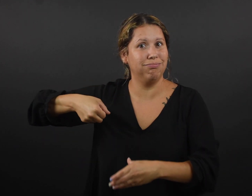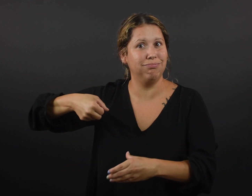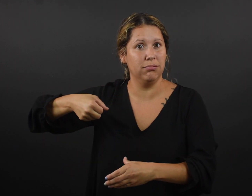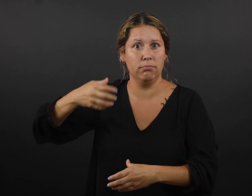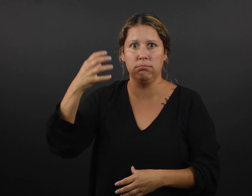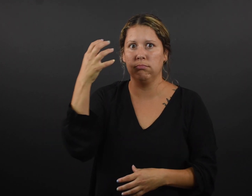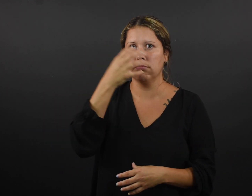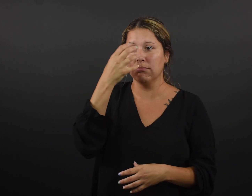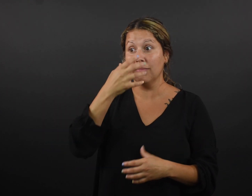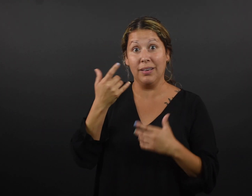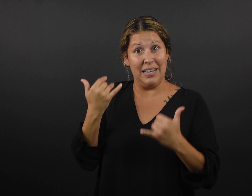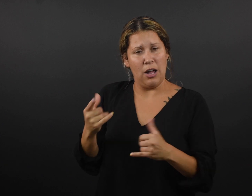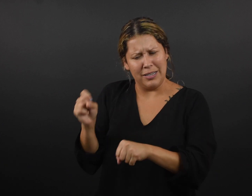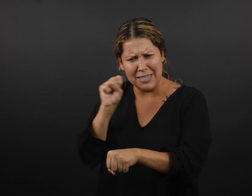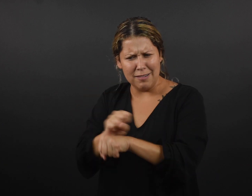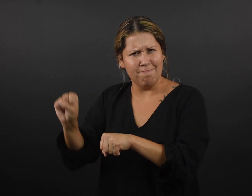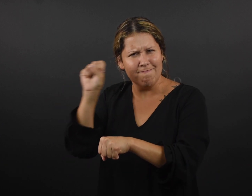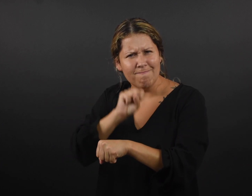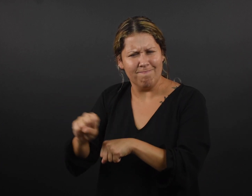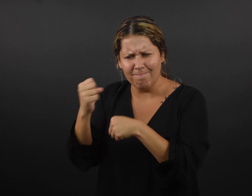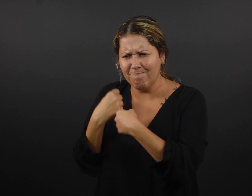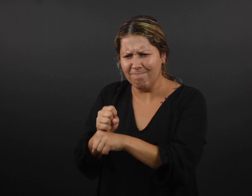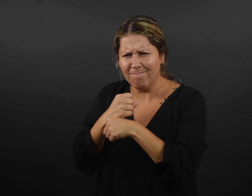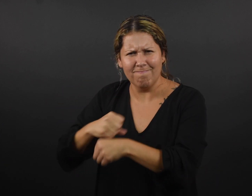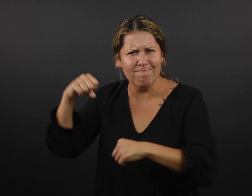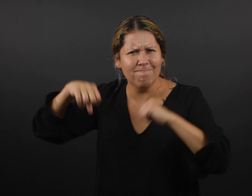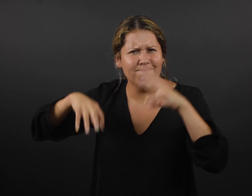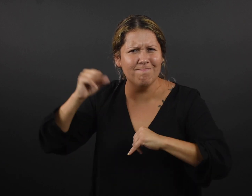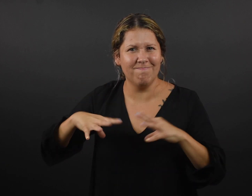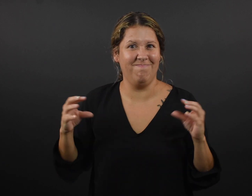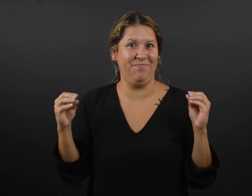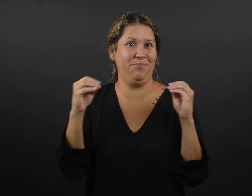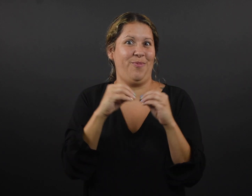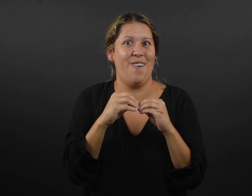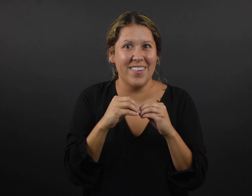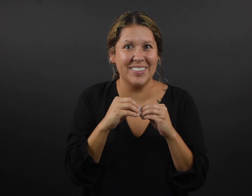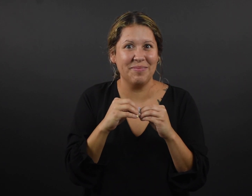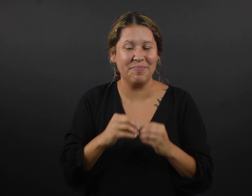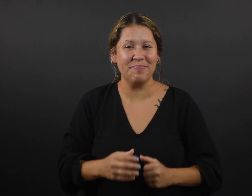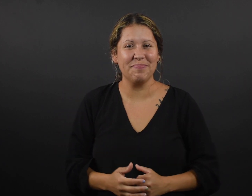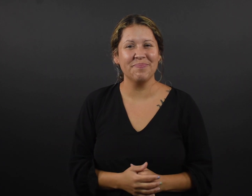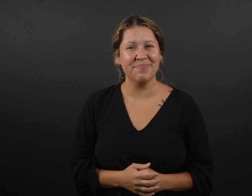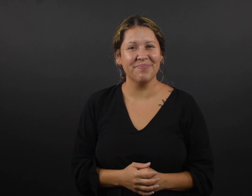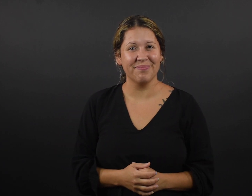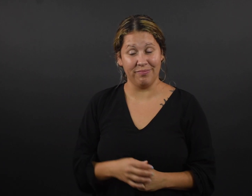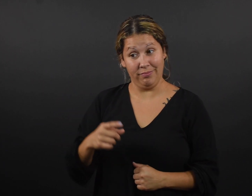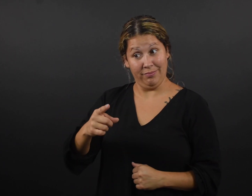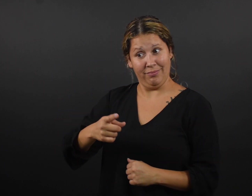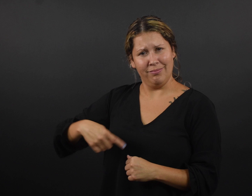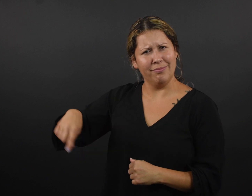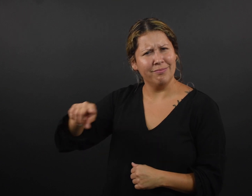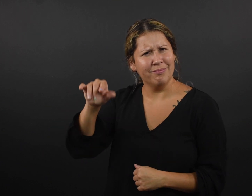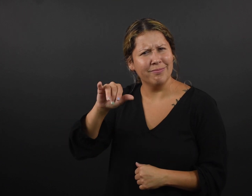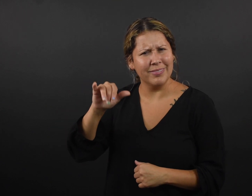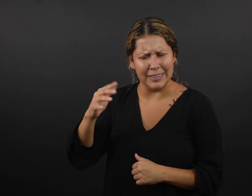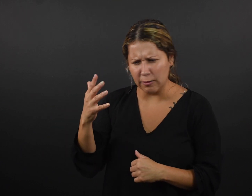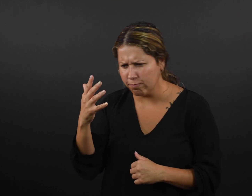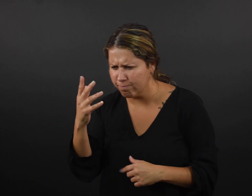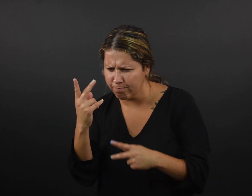160 COVID-19 care bundles and are in the process of creating more. They